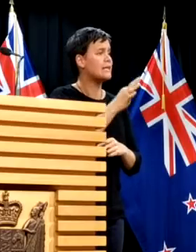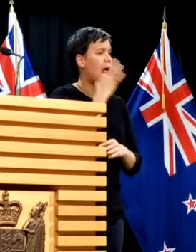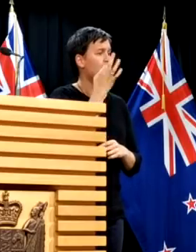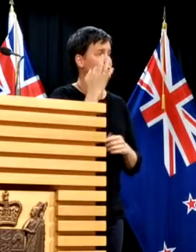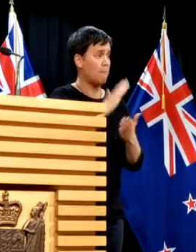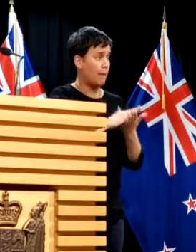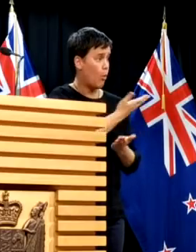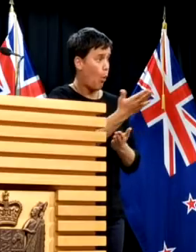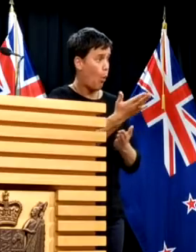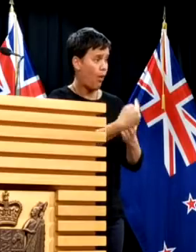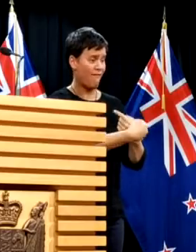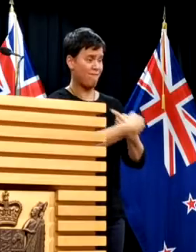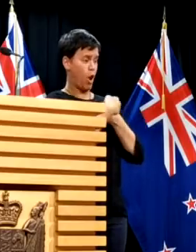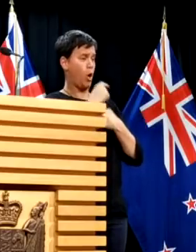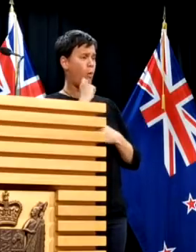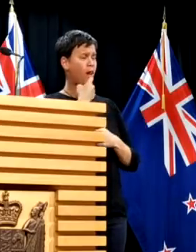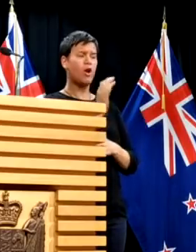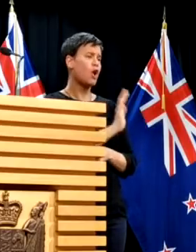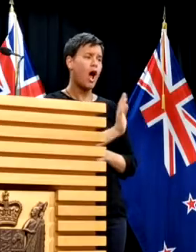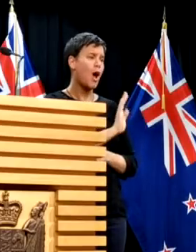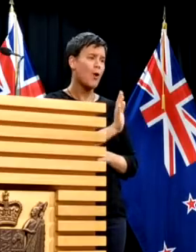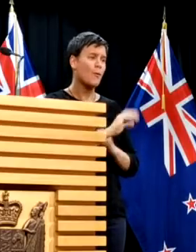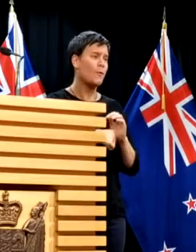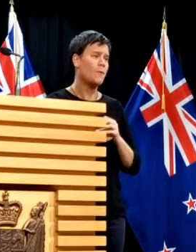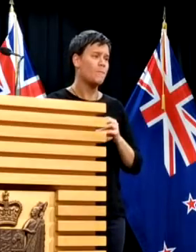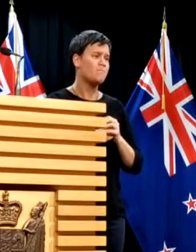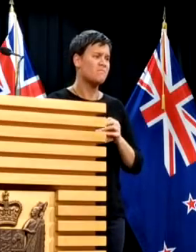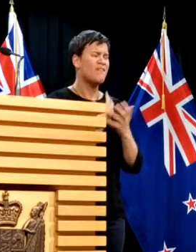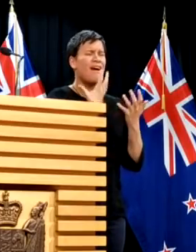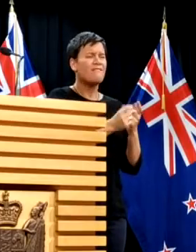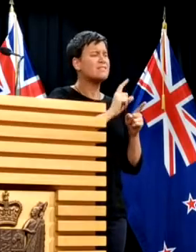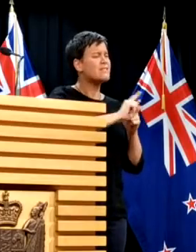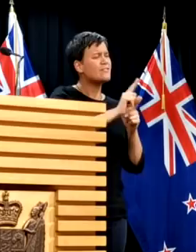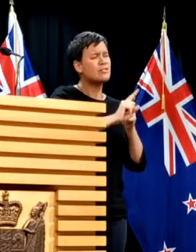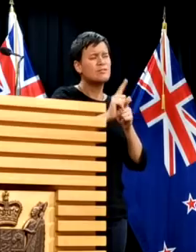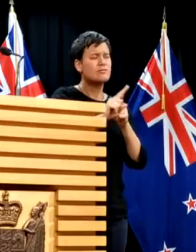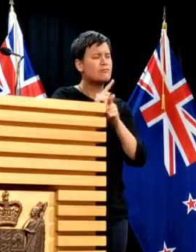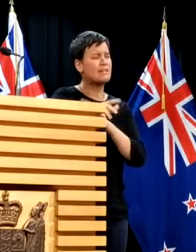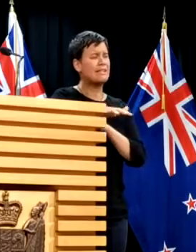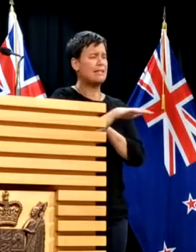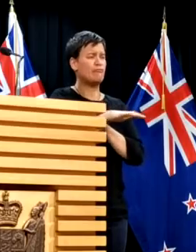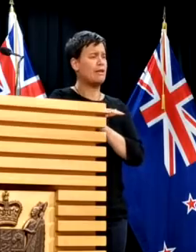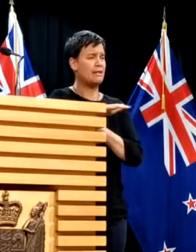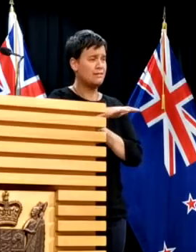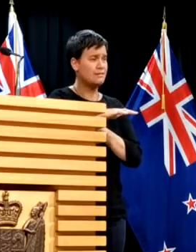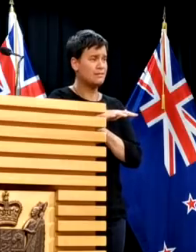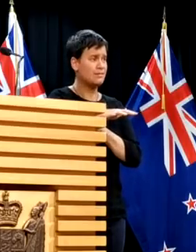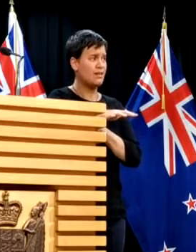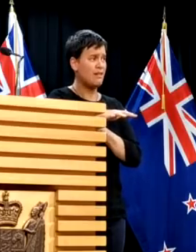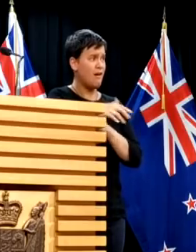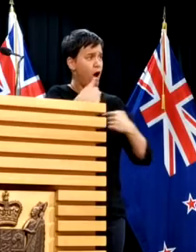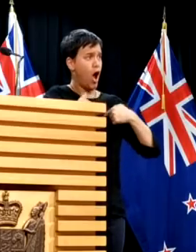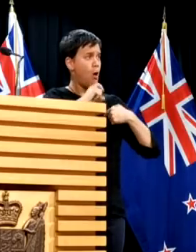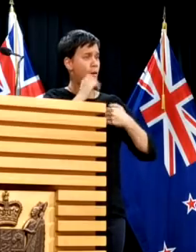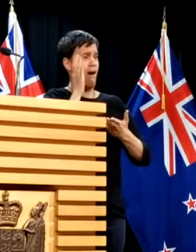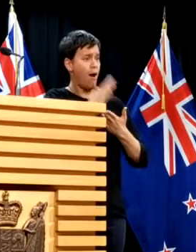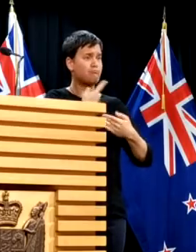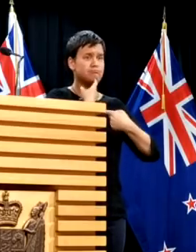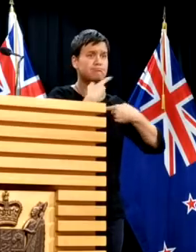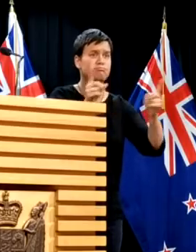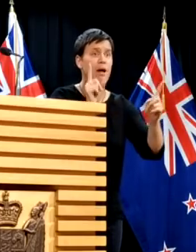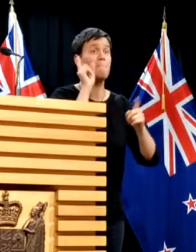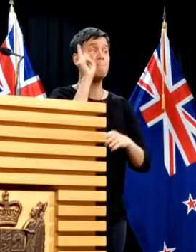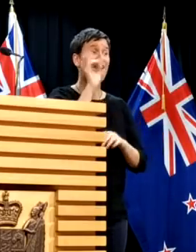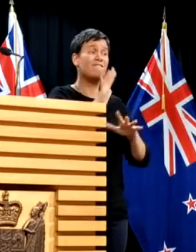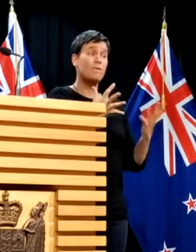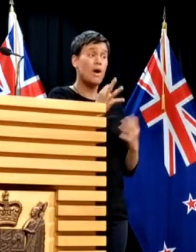are a multitude of areas. There's a multitude of areas where, of course, I will take strong positions every single day. But on